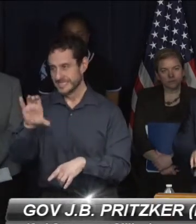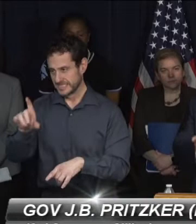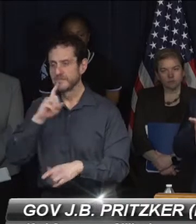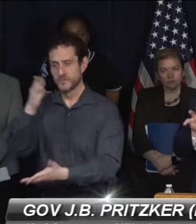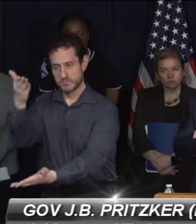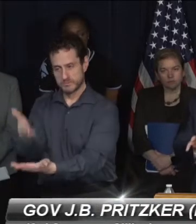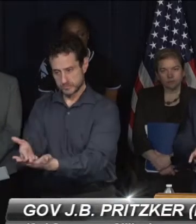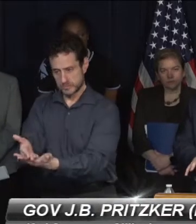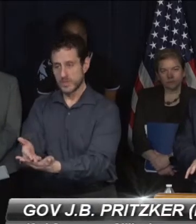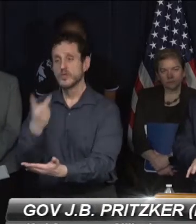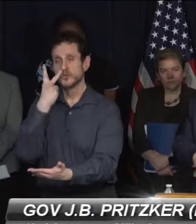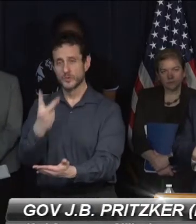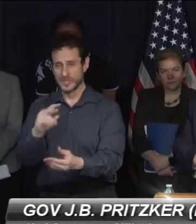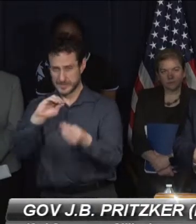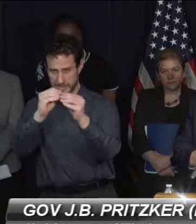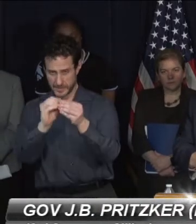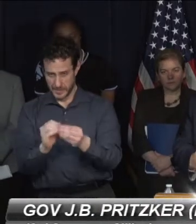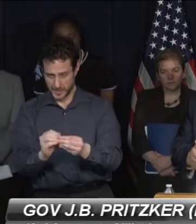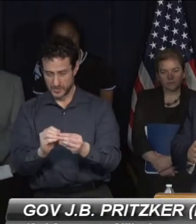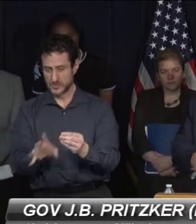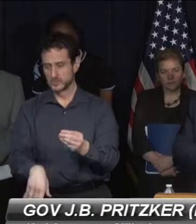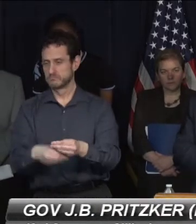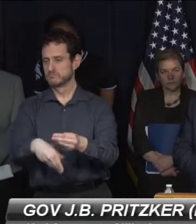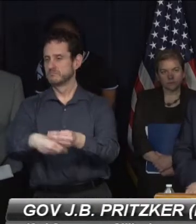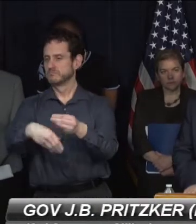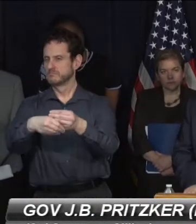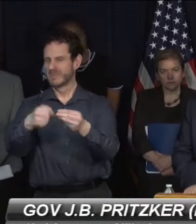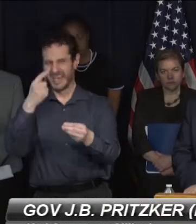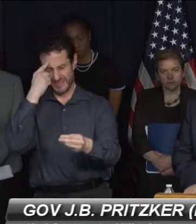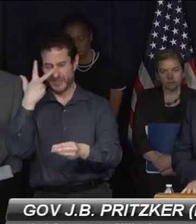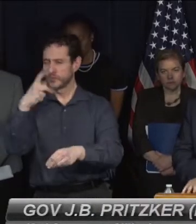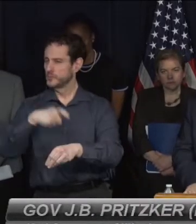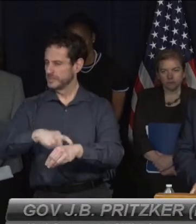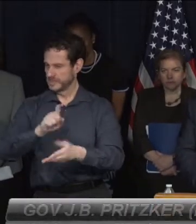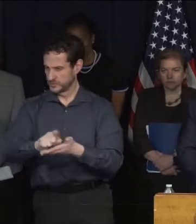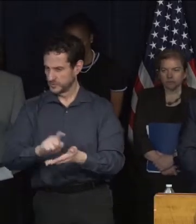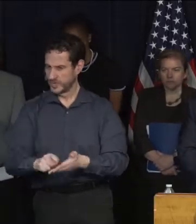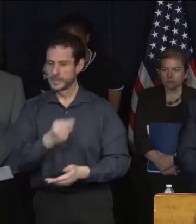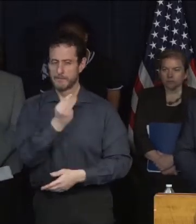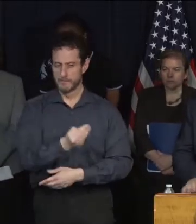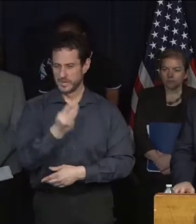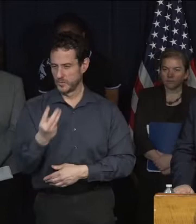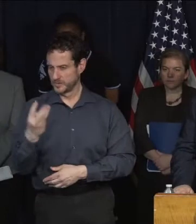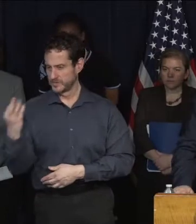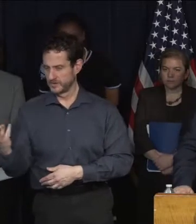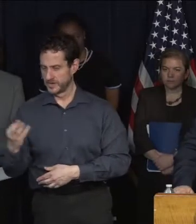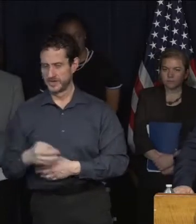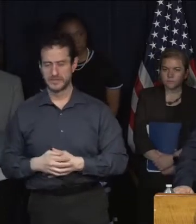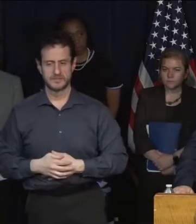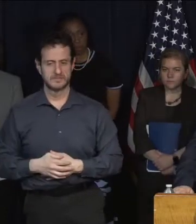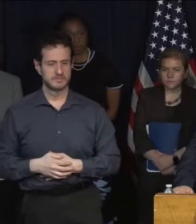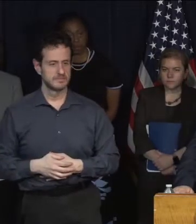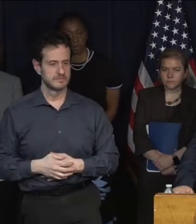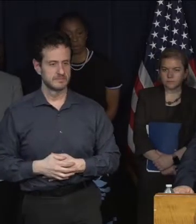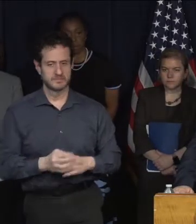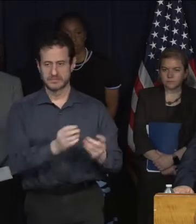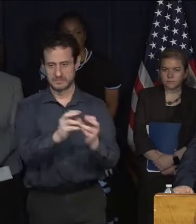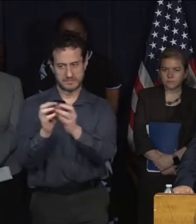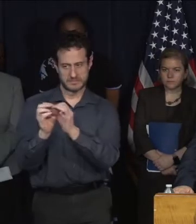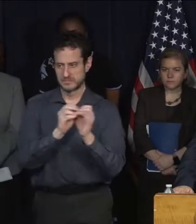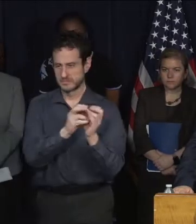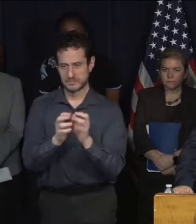can see all of that. The statistics of it are being updated, I think, 3 times a week. So we have Monday, Wednesday, and Friday.